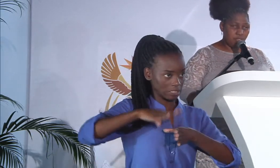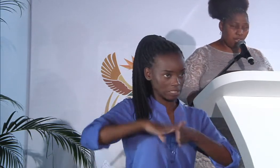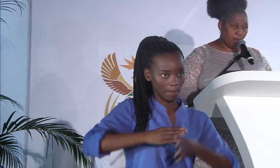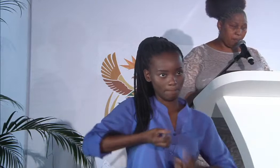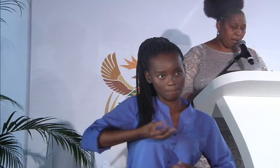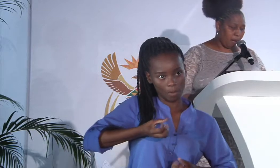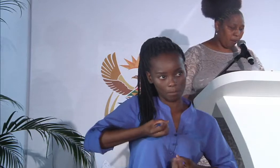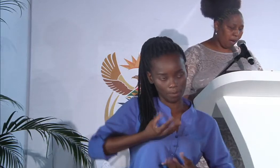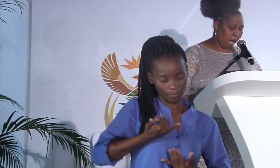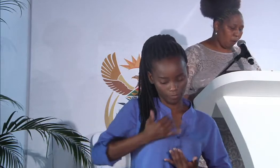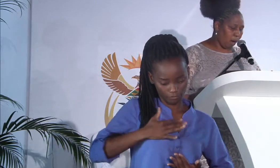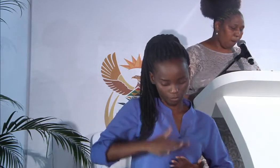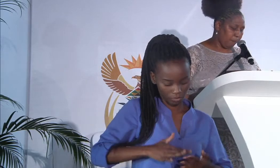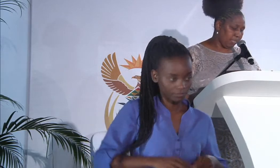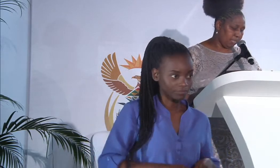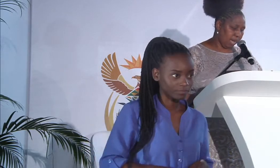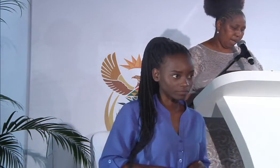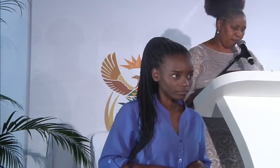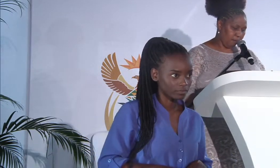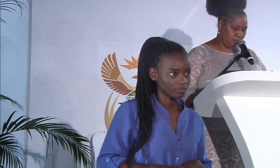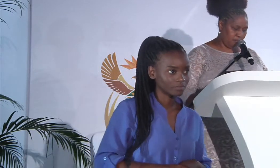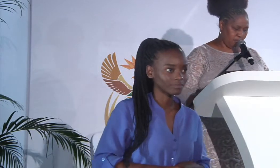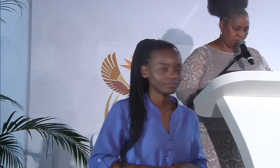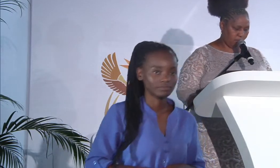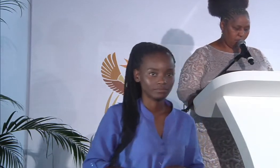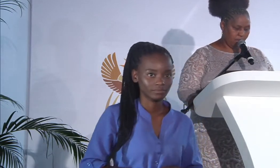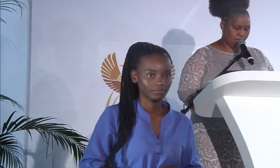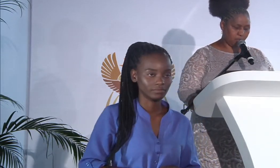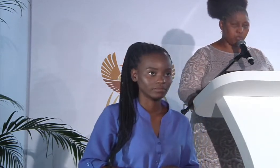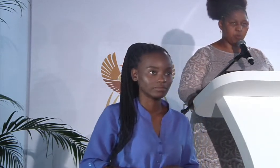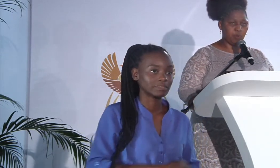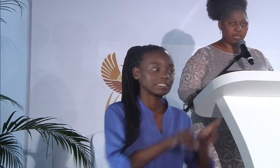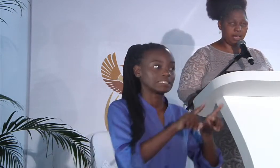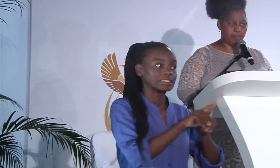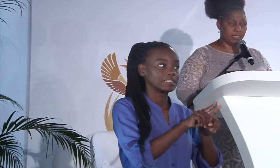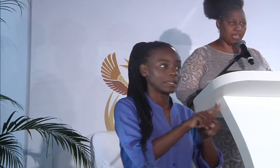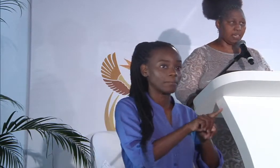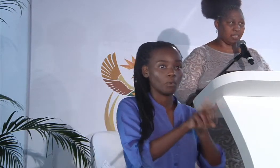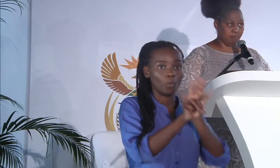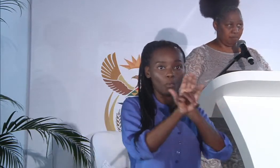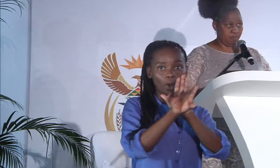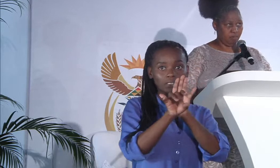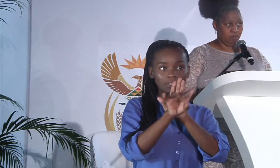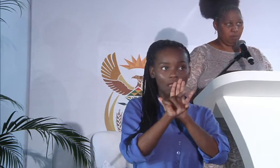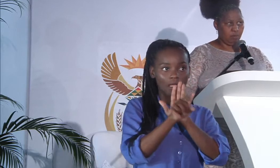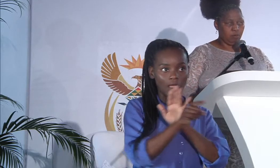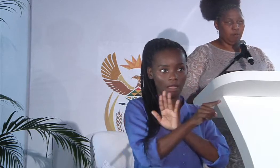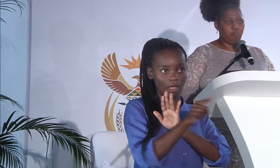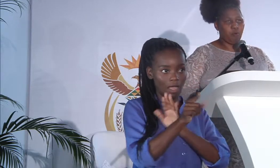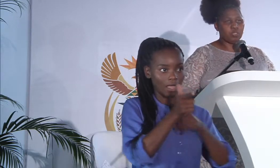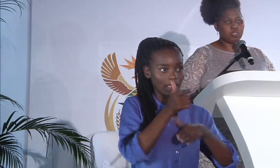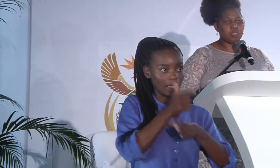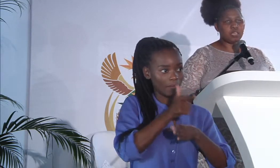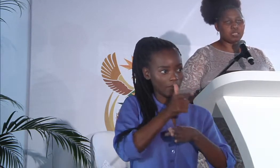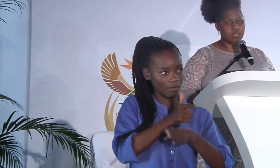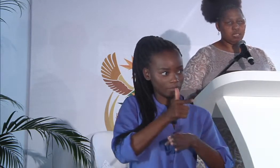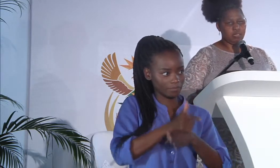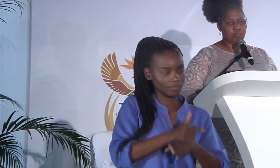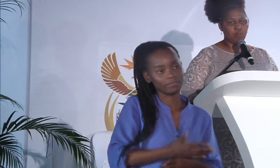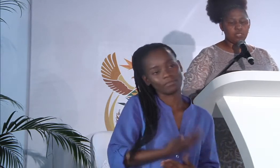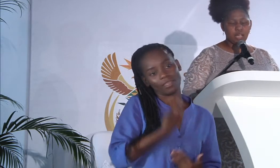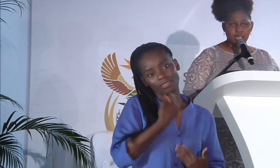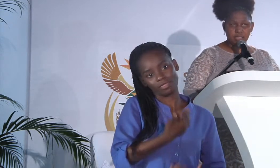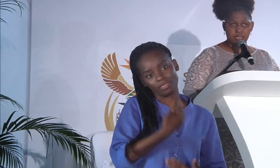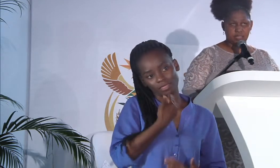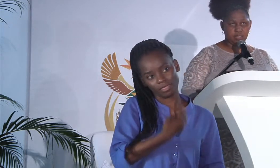even our media colleagues, which we welcome and thank them for continuously